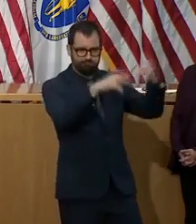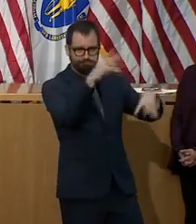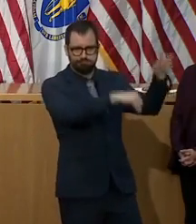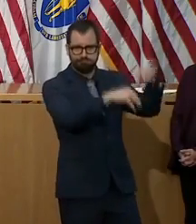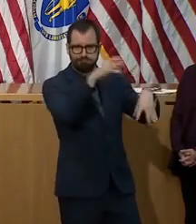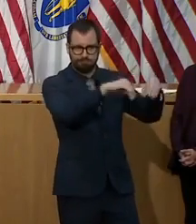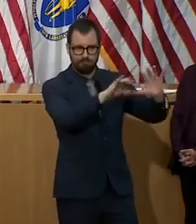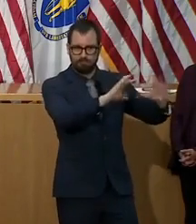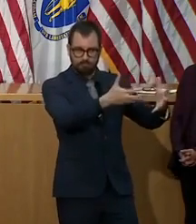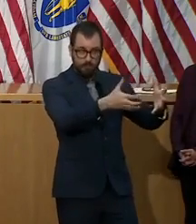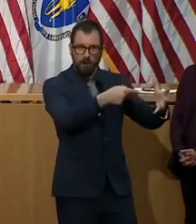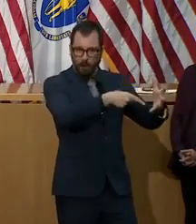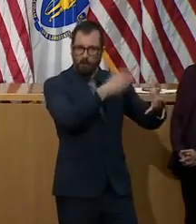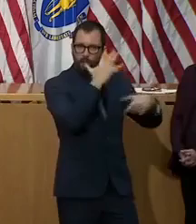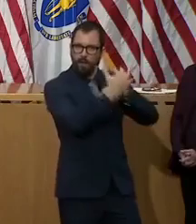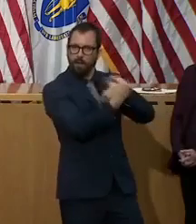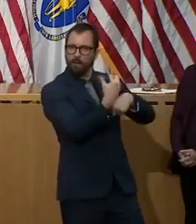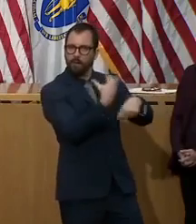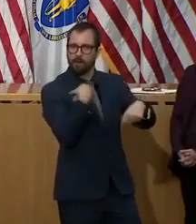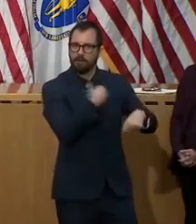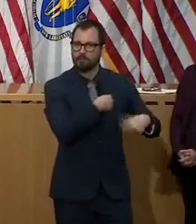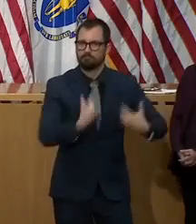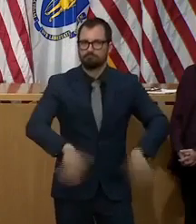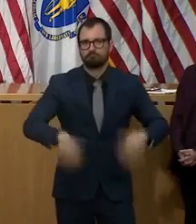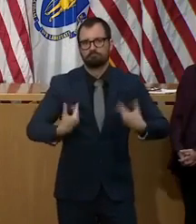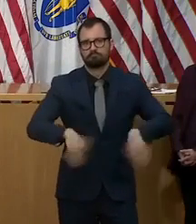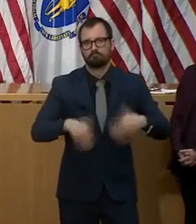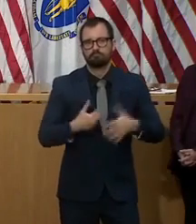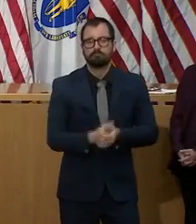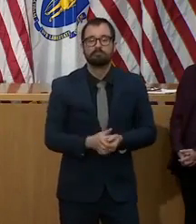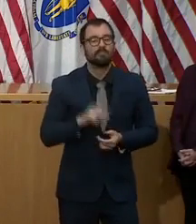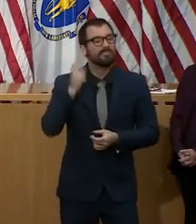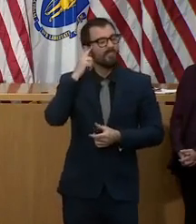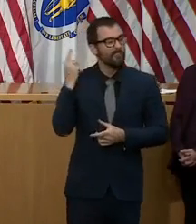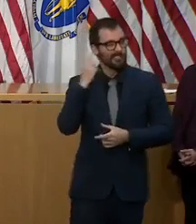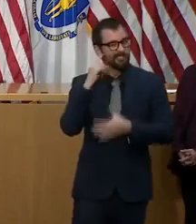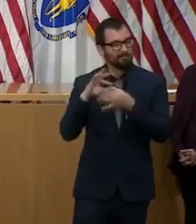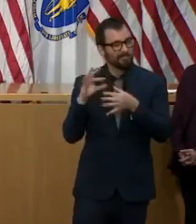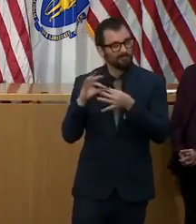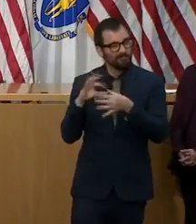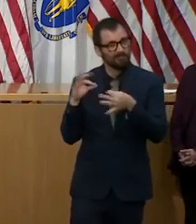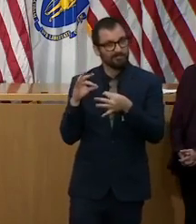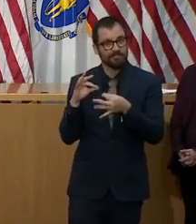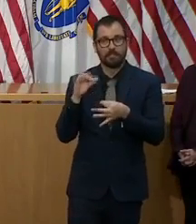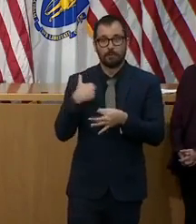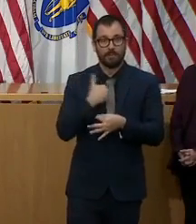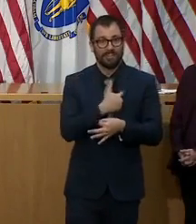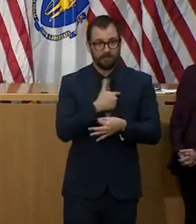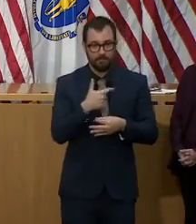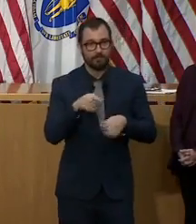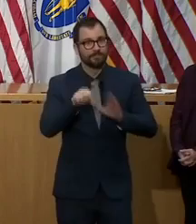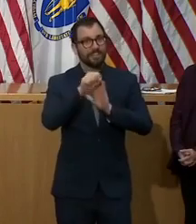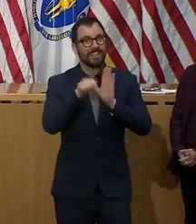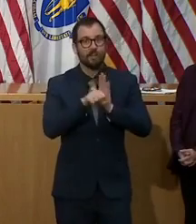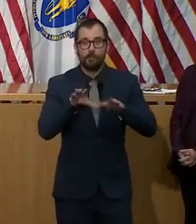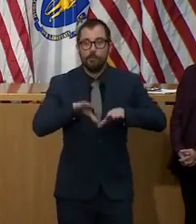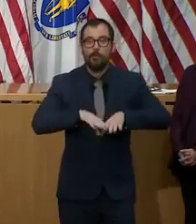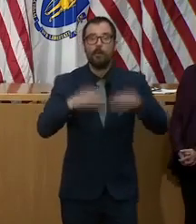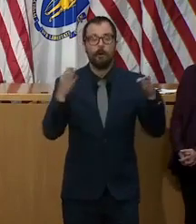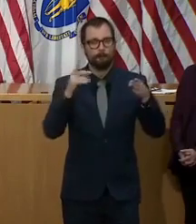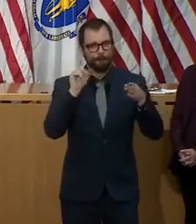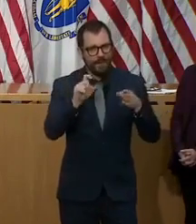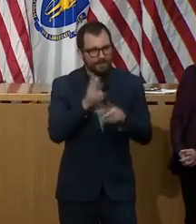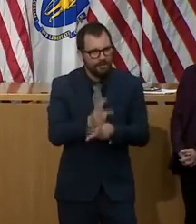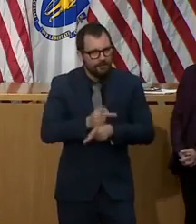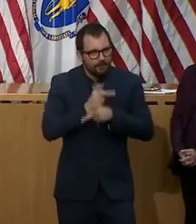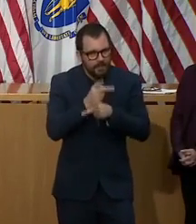this is a process that needs to be smart, needs to be putting safety first, and needs to be